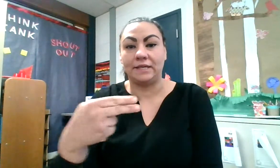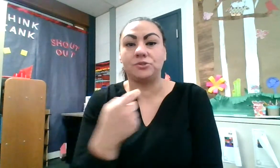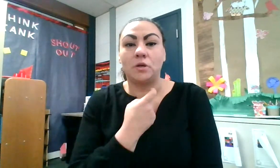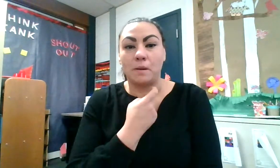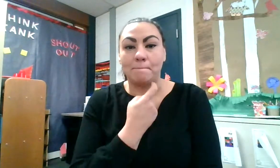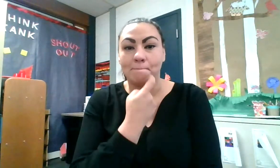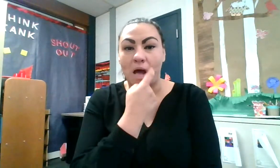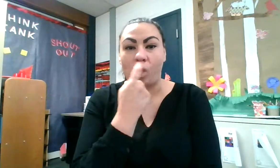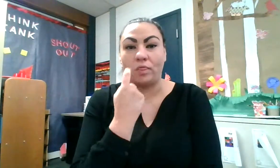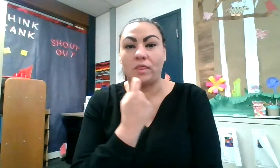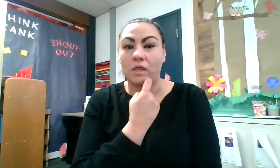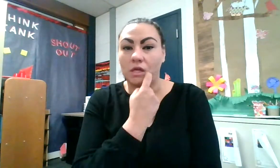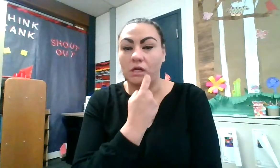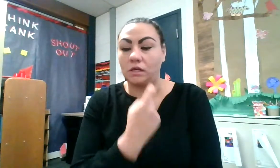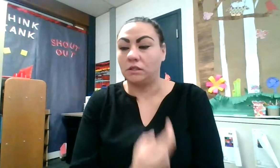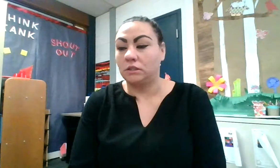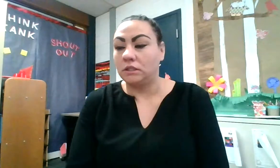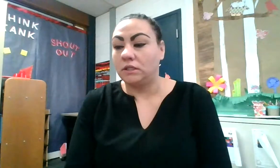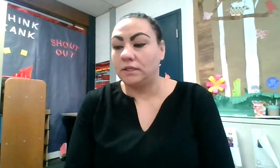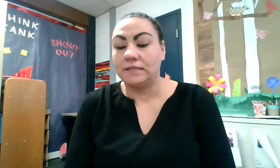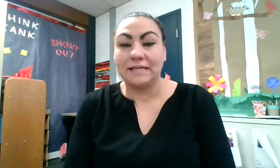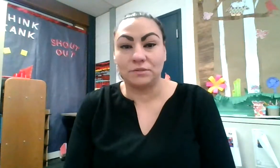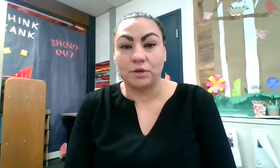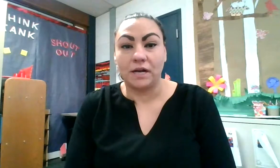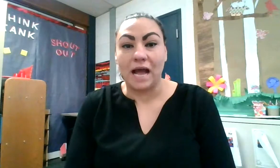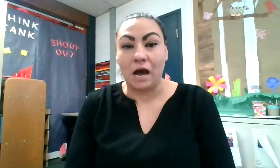M-O-U-T-H. Mouth. Next word, out.